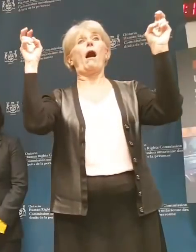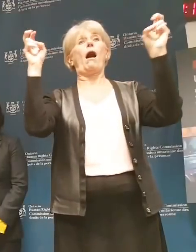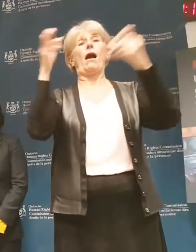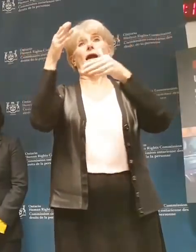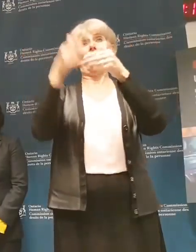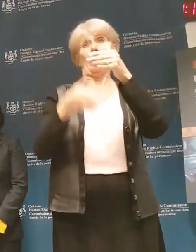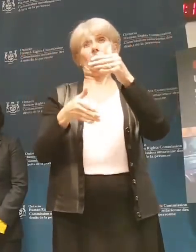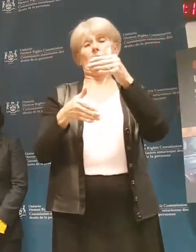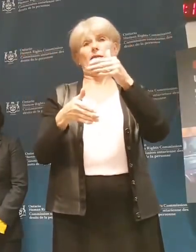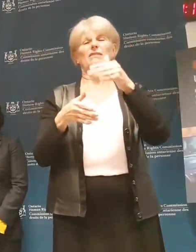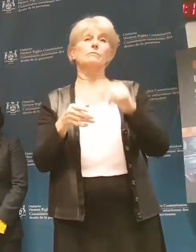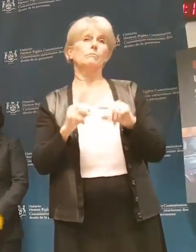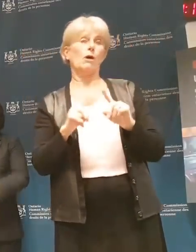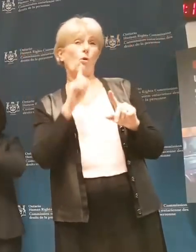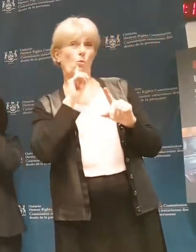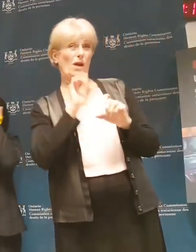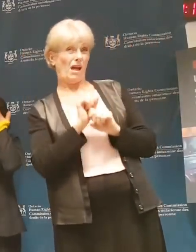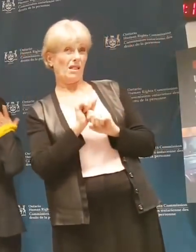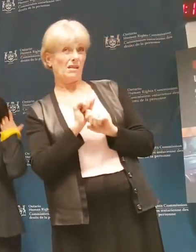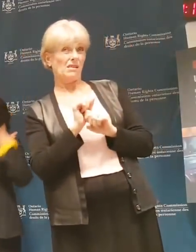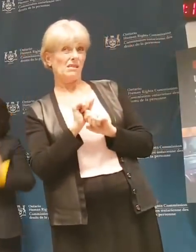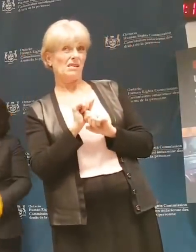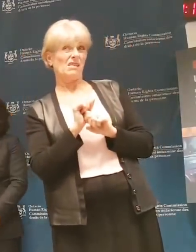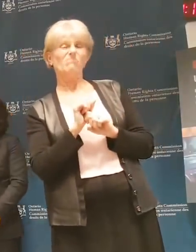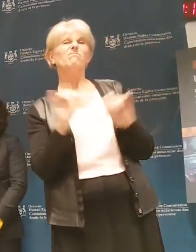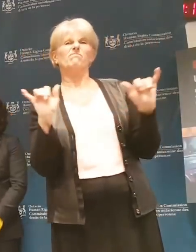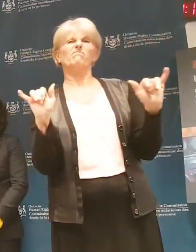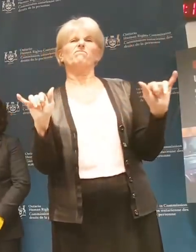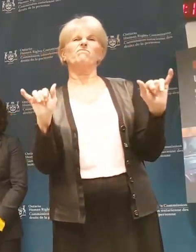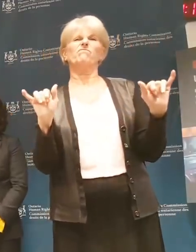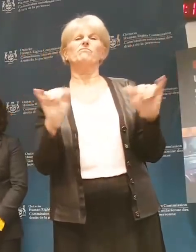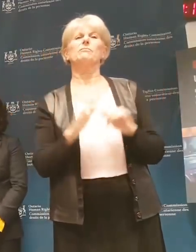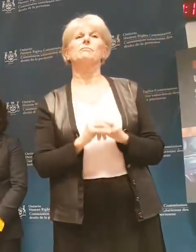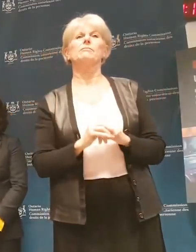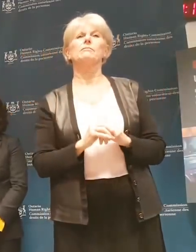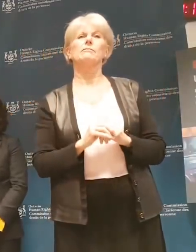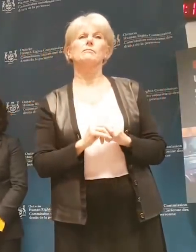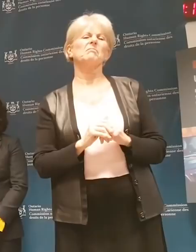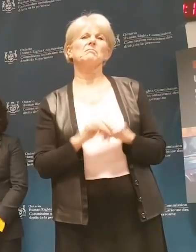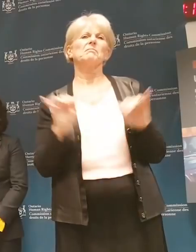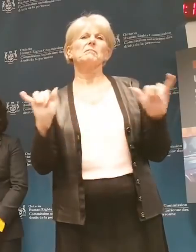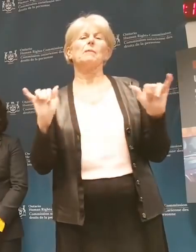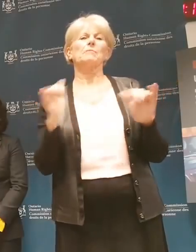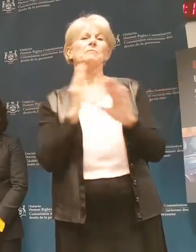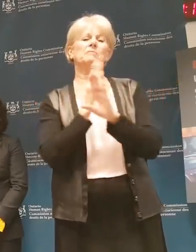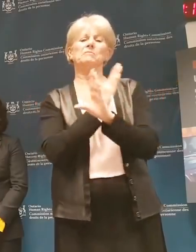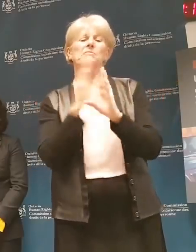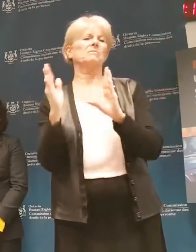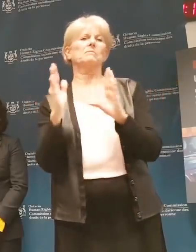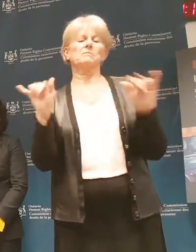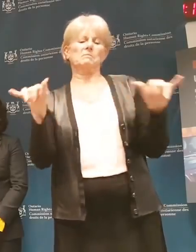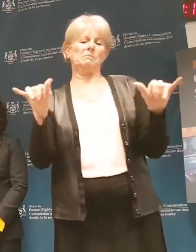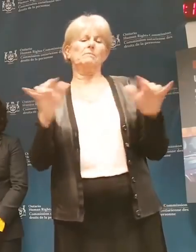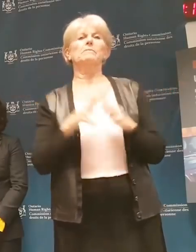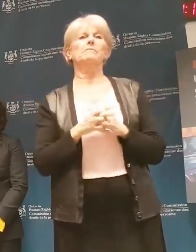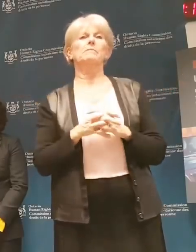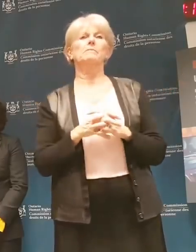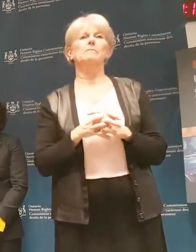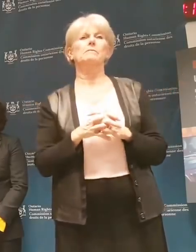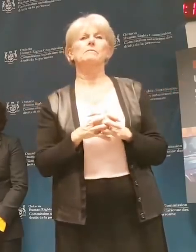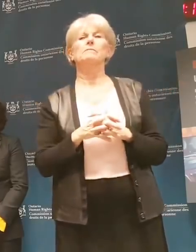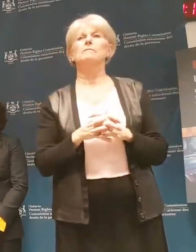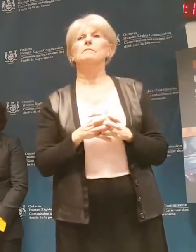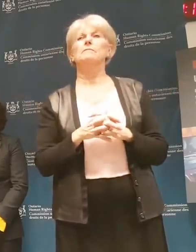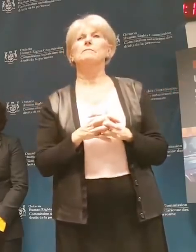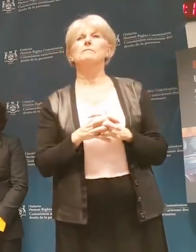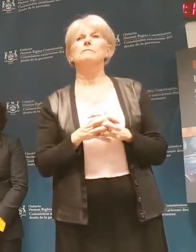think that reality that I spoke of remains the same, right? Before carding and after carding, now they just don't get the receipt maybe.